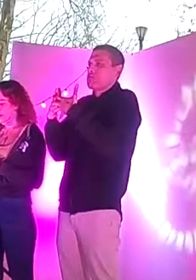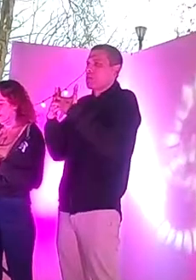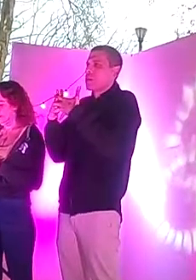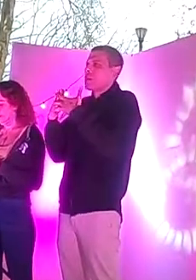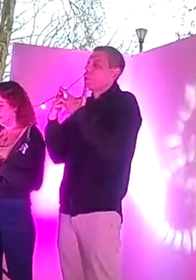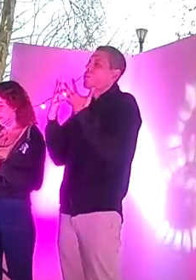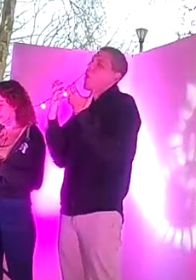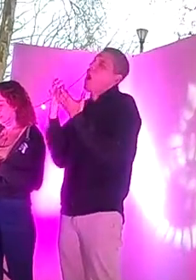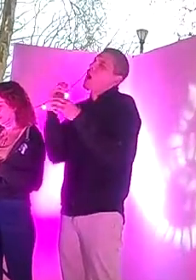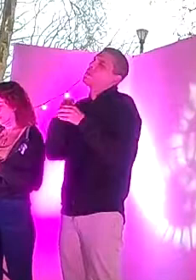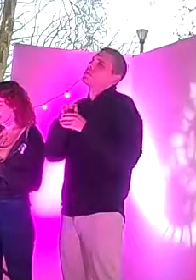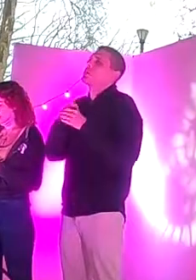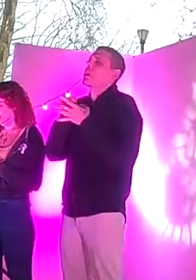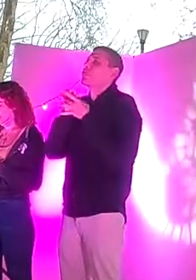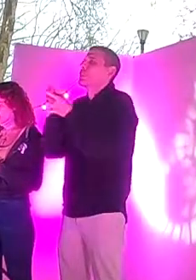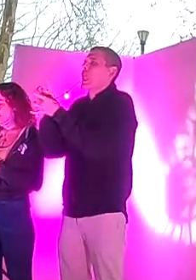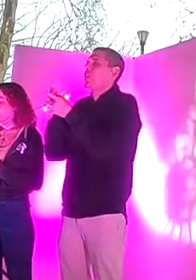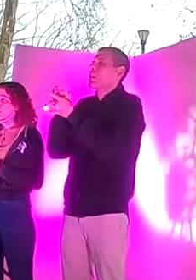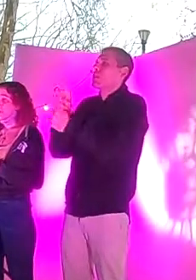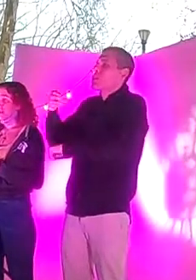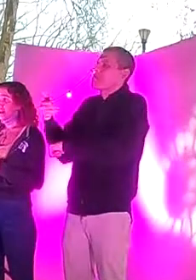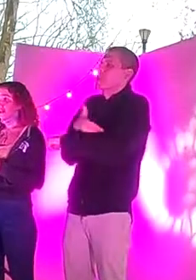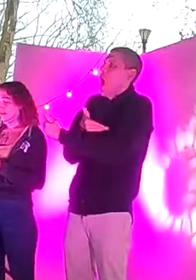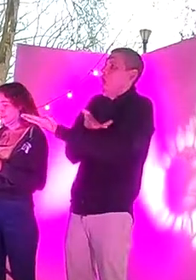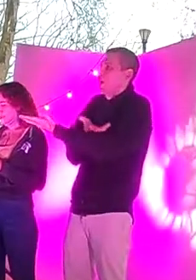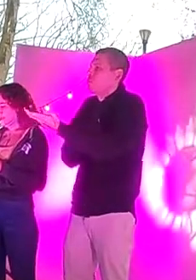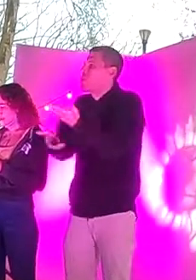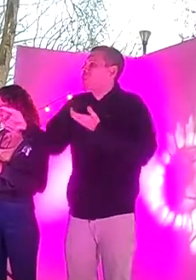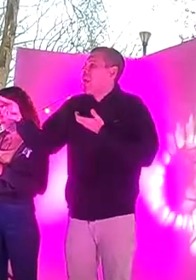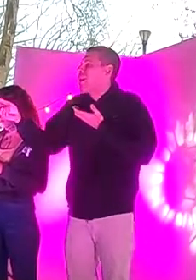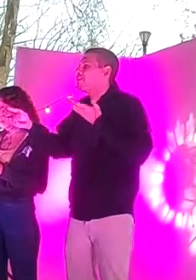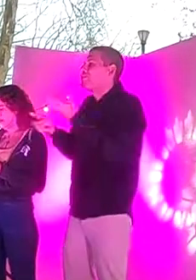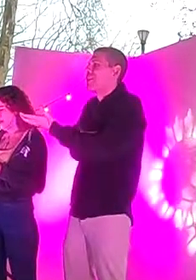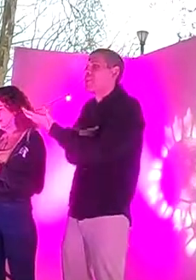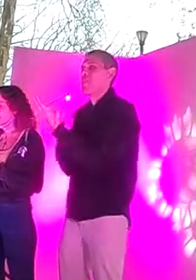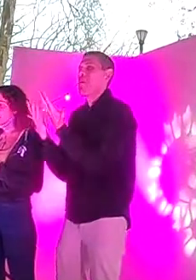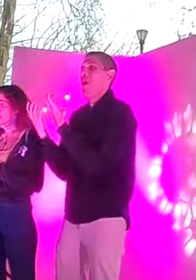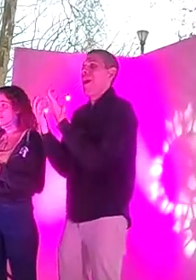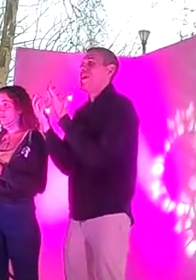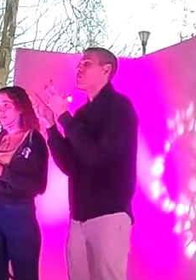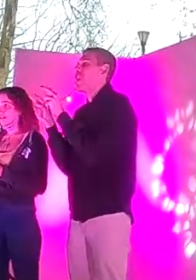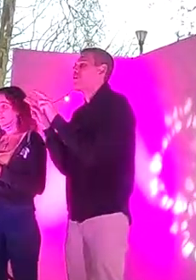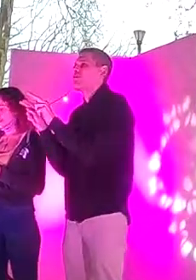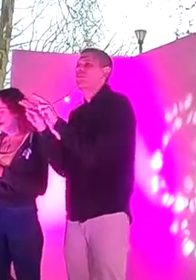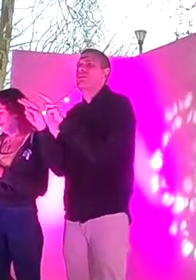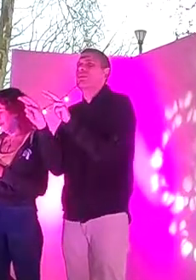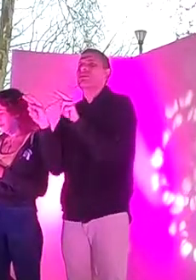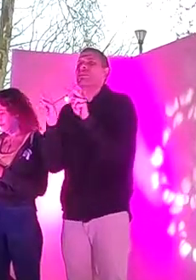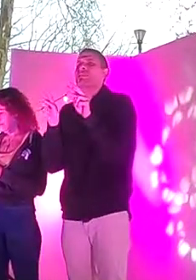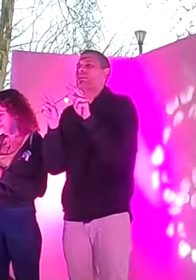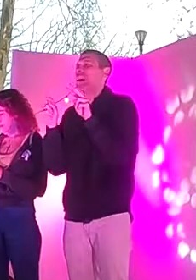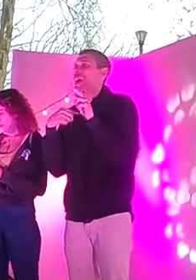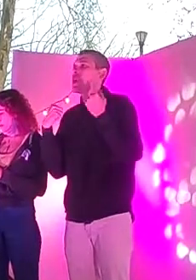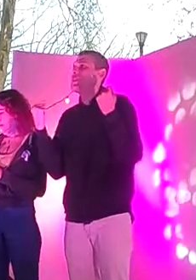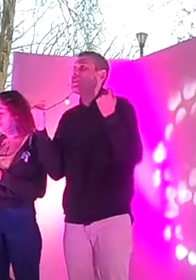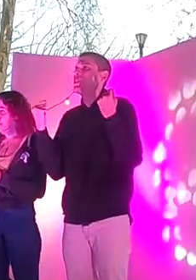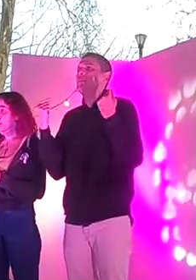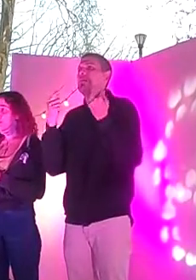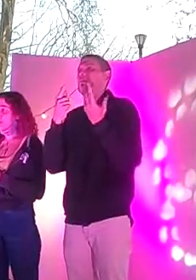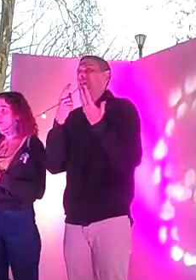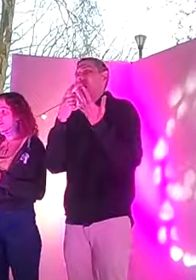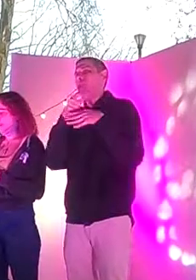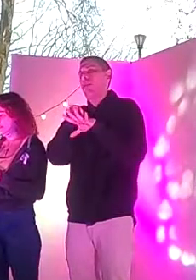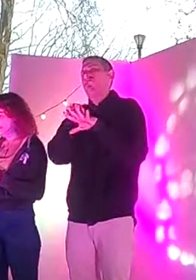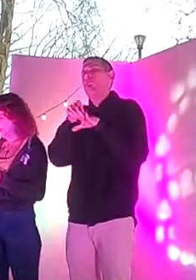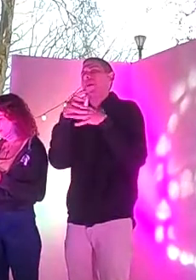a powerful energy exchange. But when I look at the ones I love, I tend to carve a piece of myself out to create